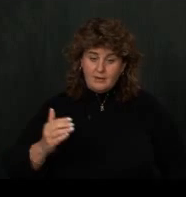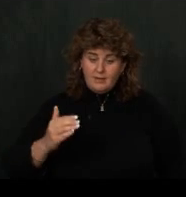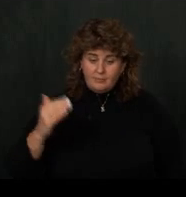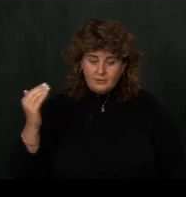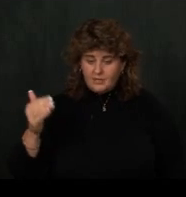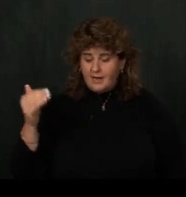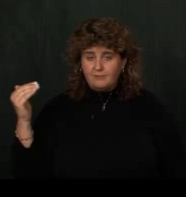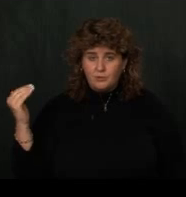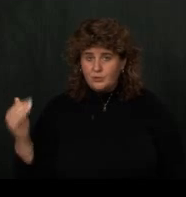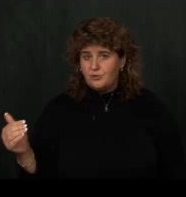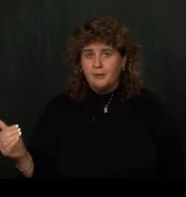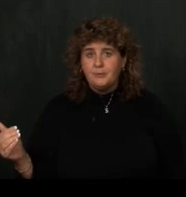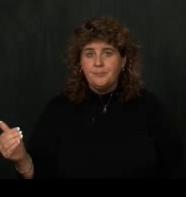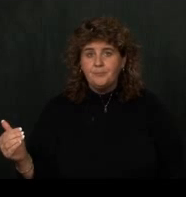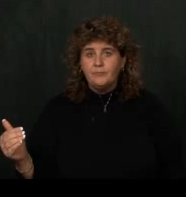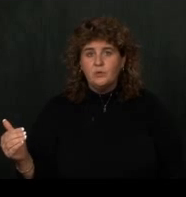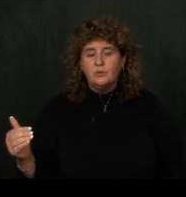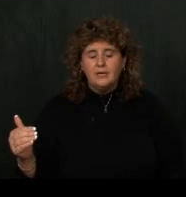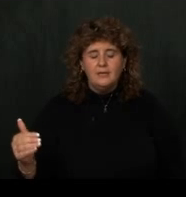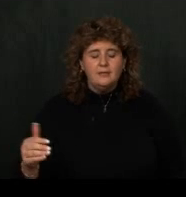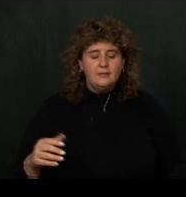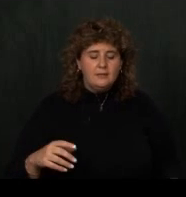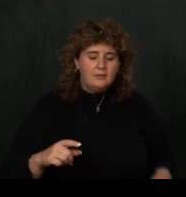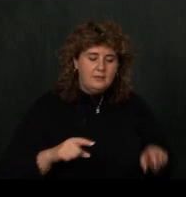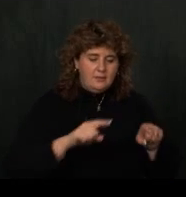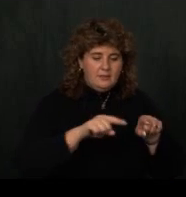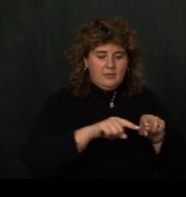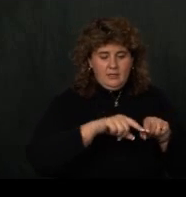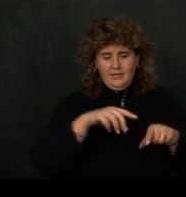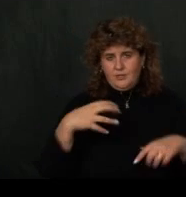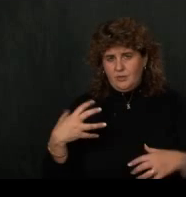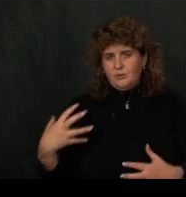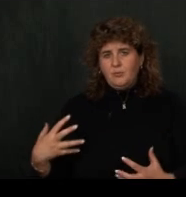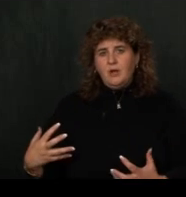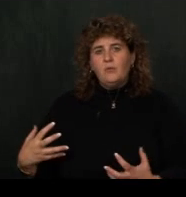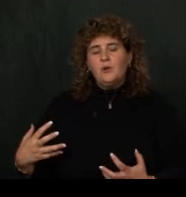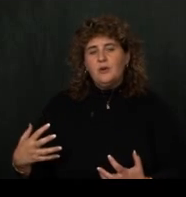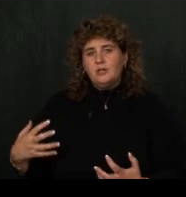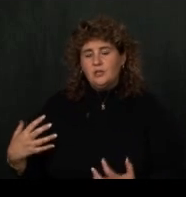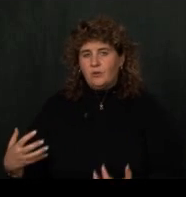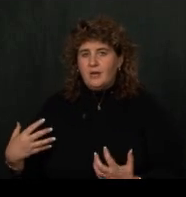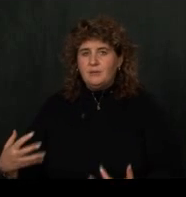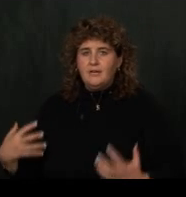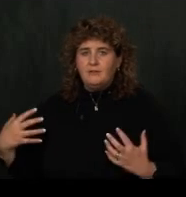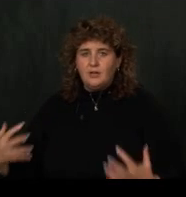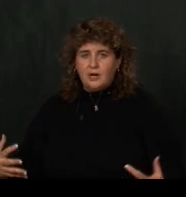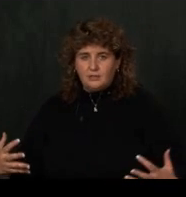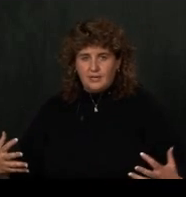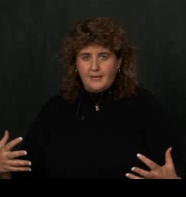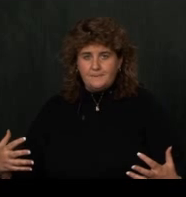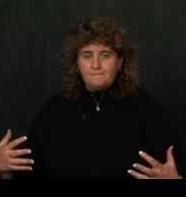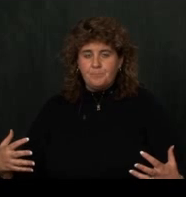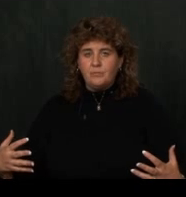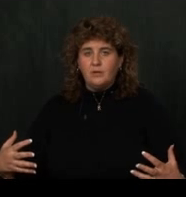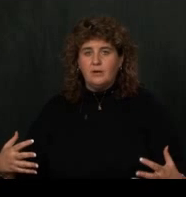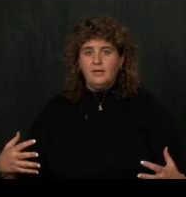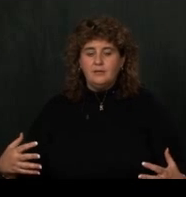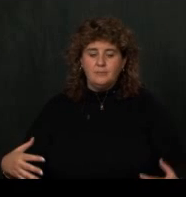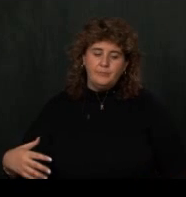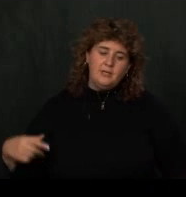be staph or strep, okay? Now switch with me over to gram-negative cocci, all right?